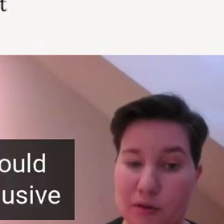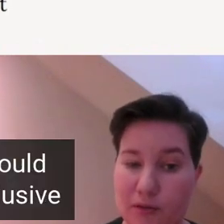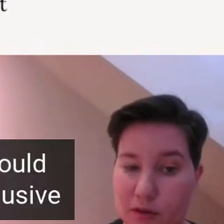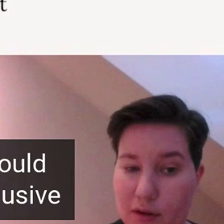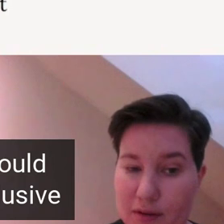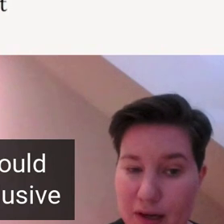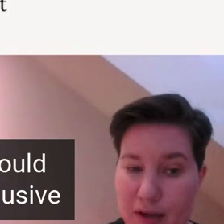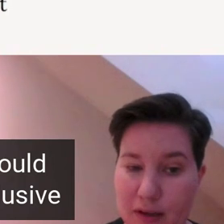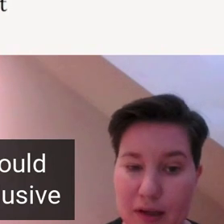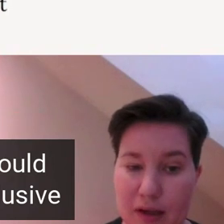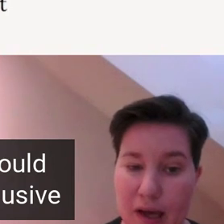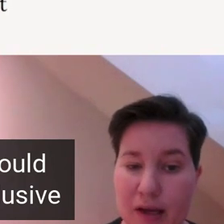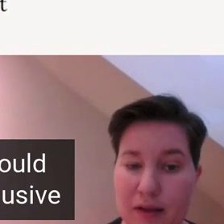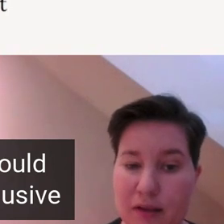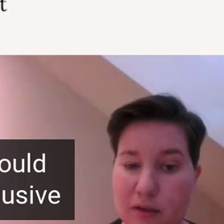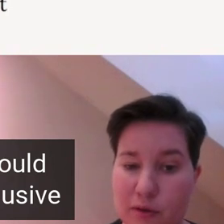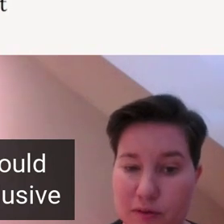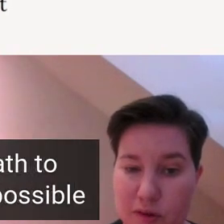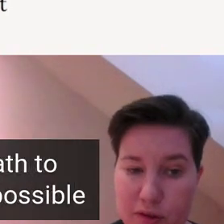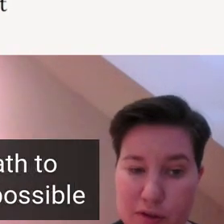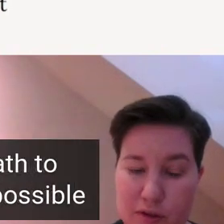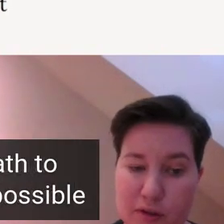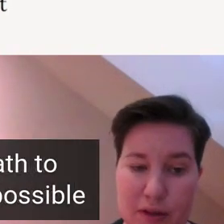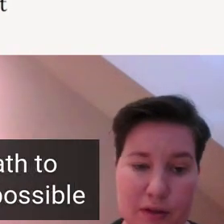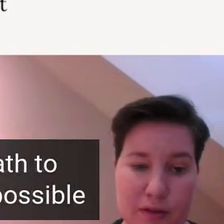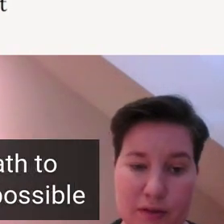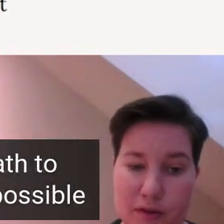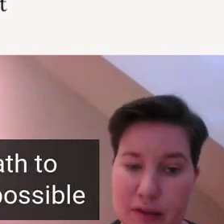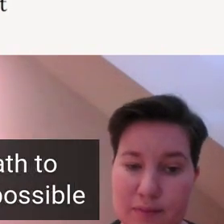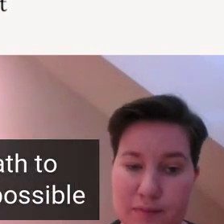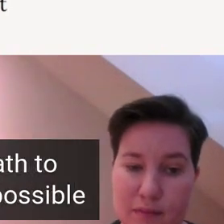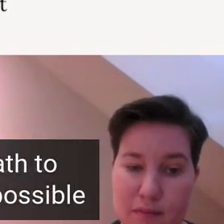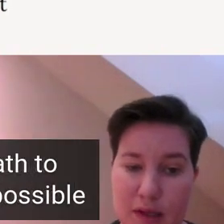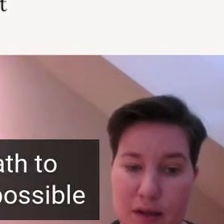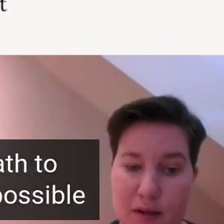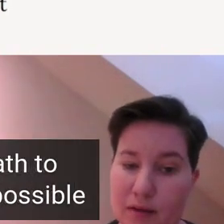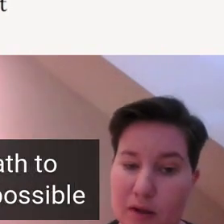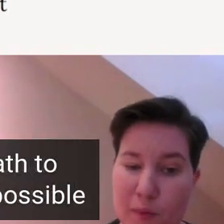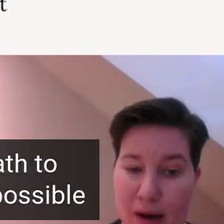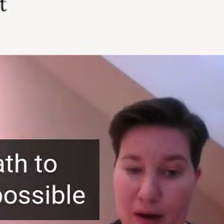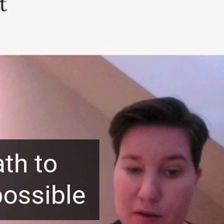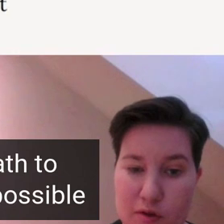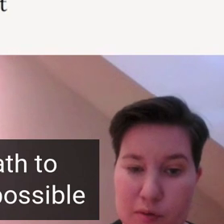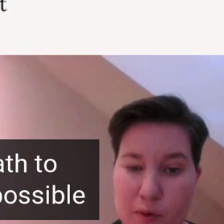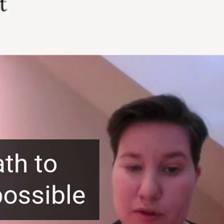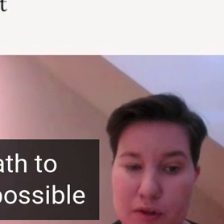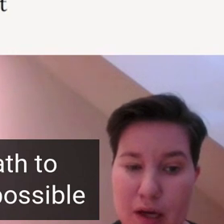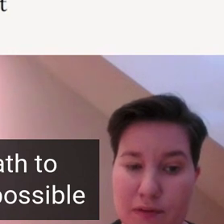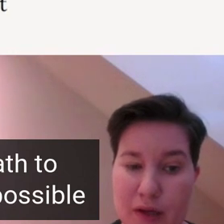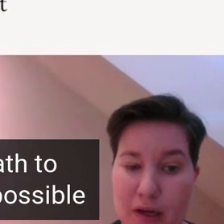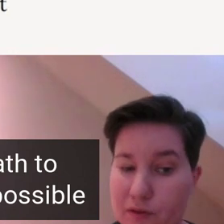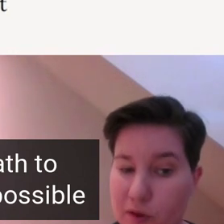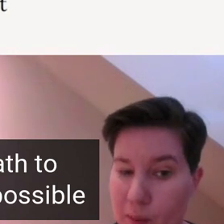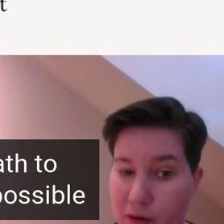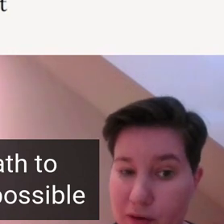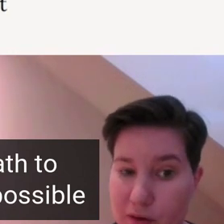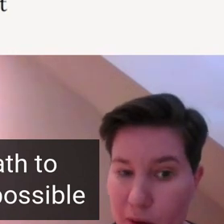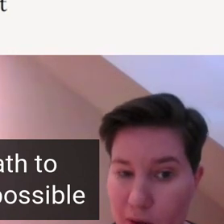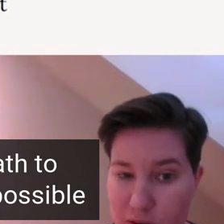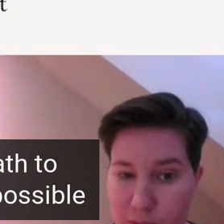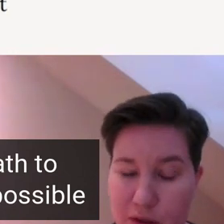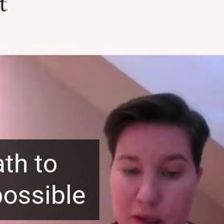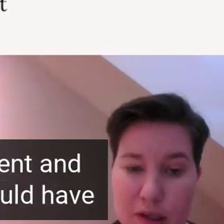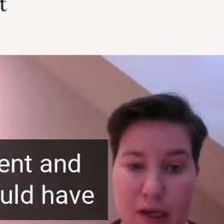encounter universal design and an inclusive culture at their university, that their path to support should have as few barriers